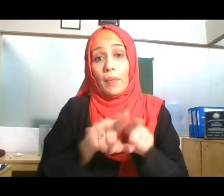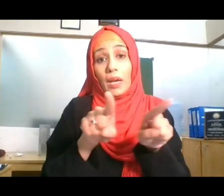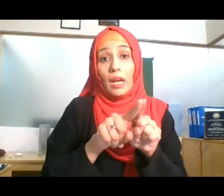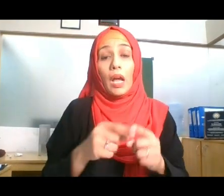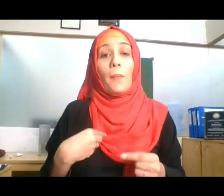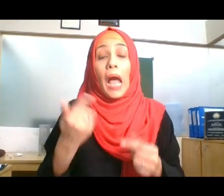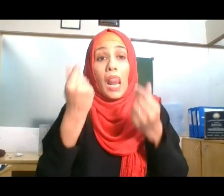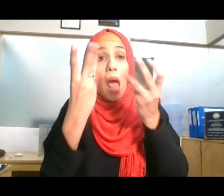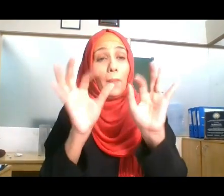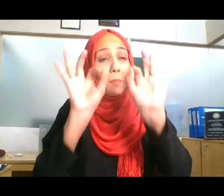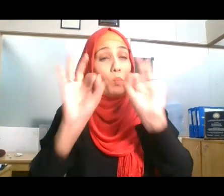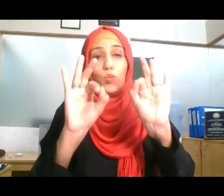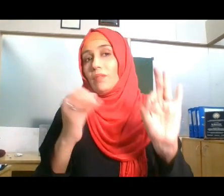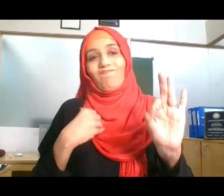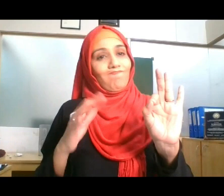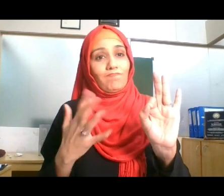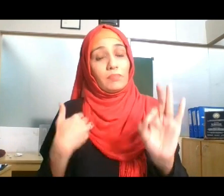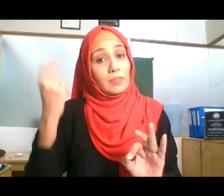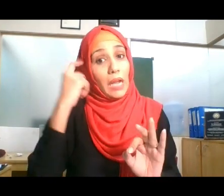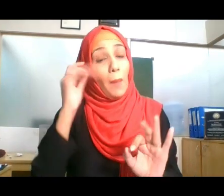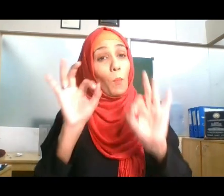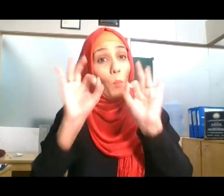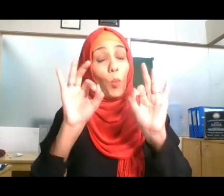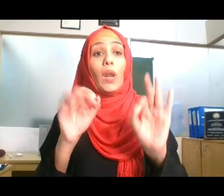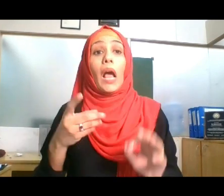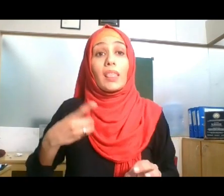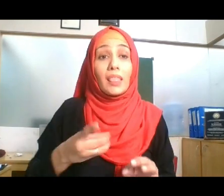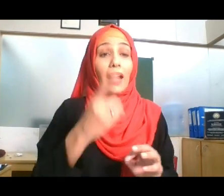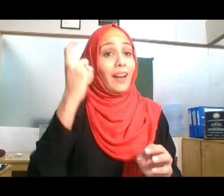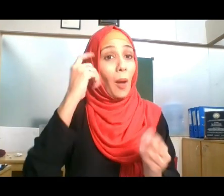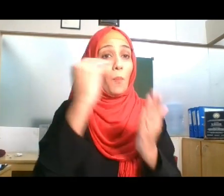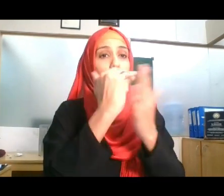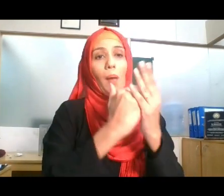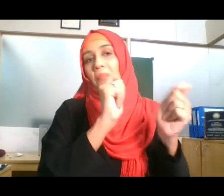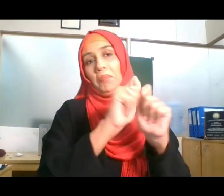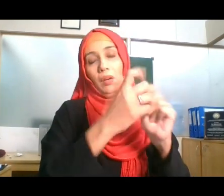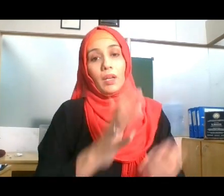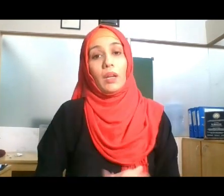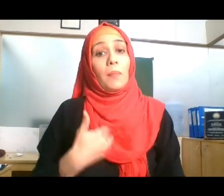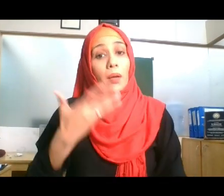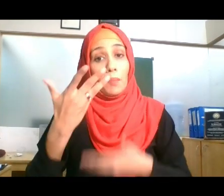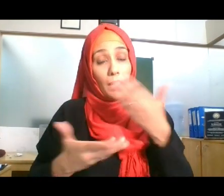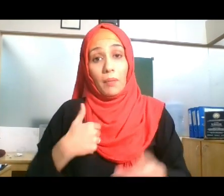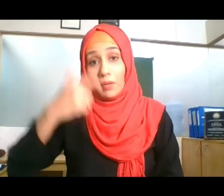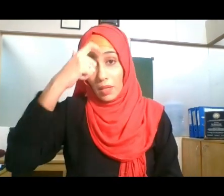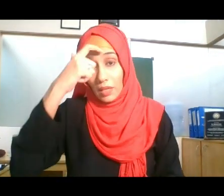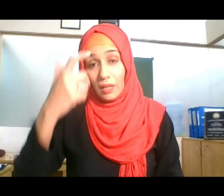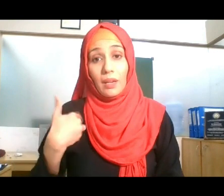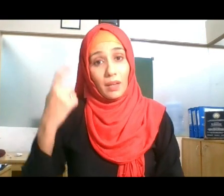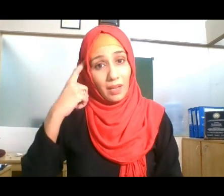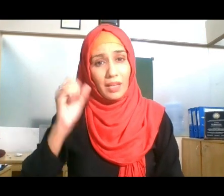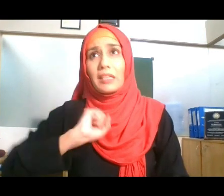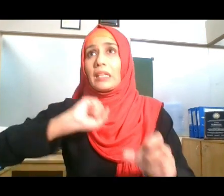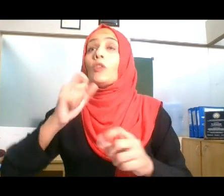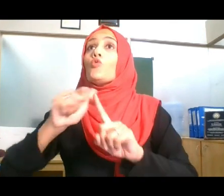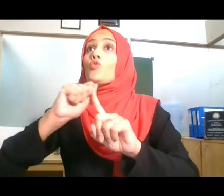data available, we will not be able to make the appropriate interventions. Then, as I highlighted, there is a challenge between the supply side and the demand